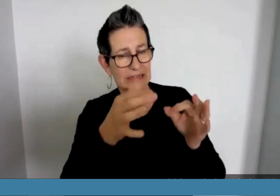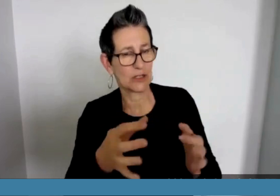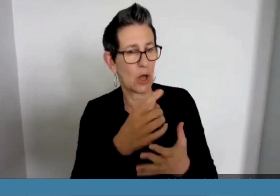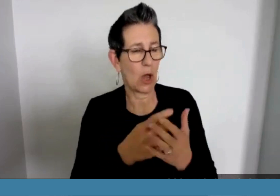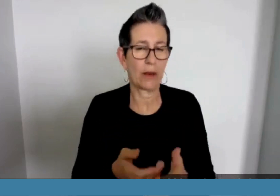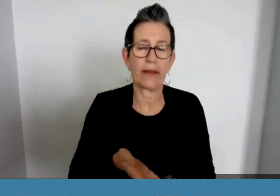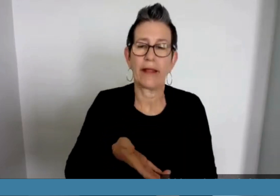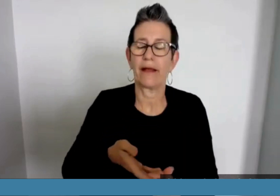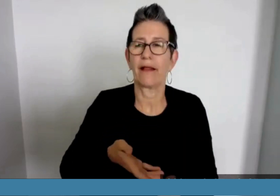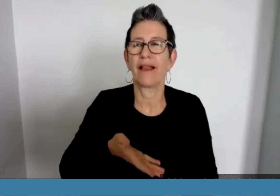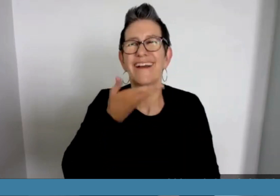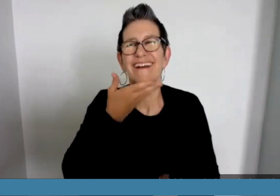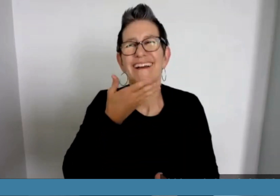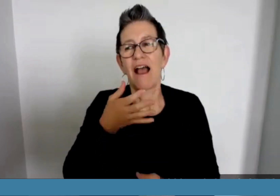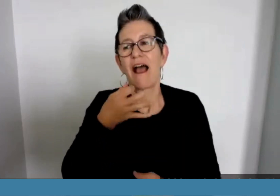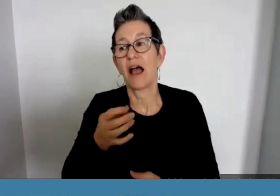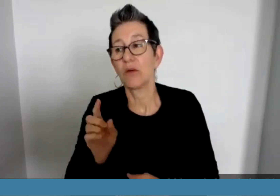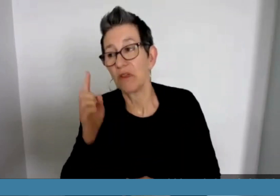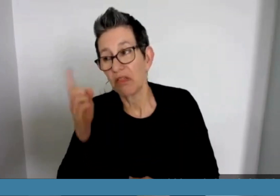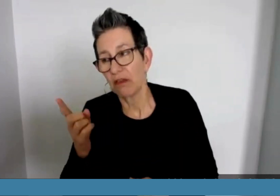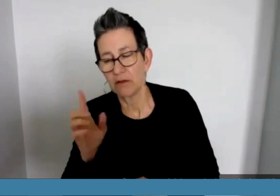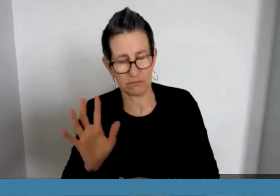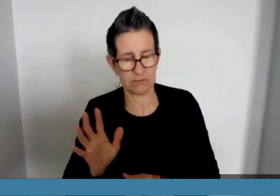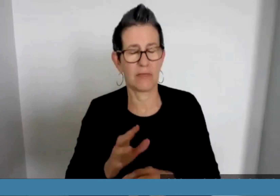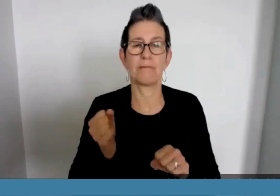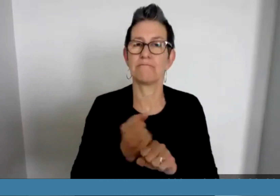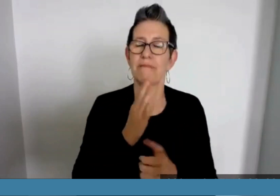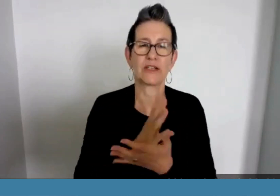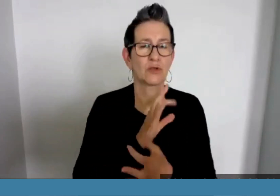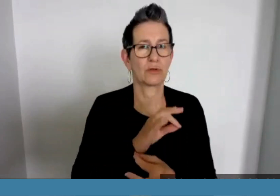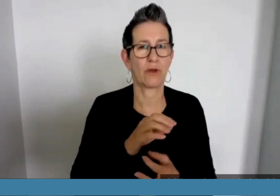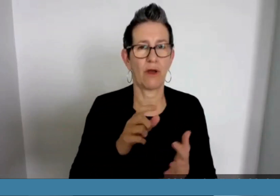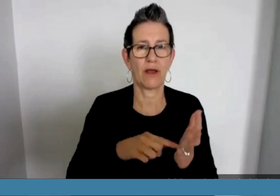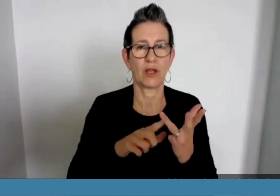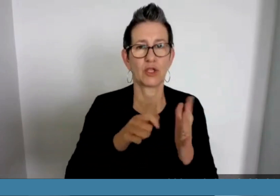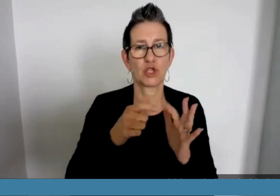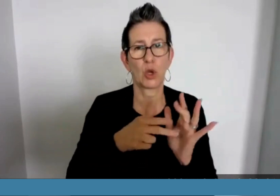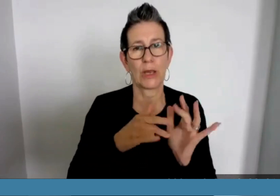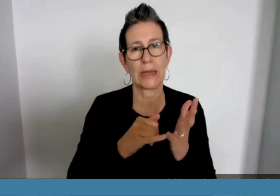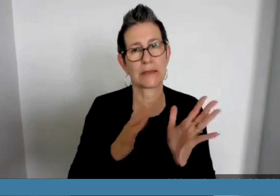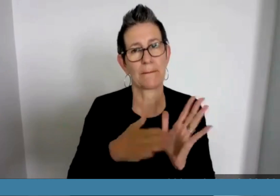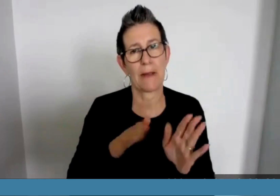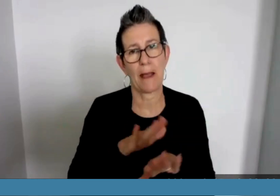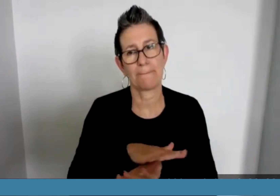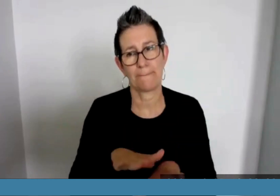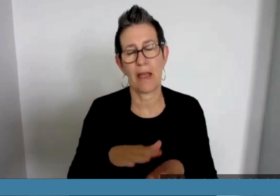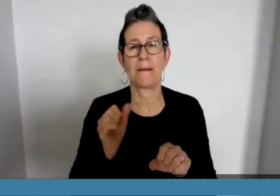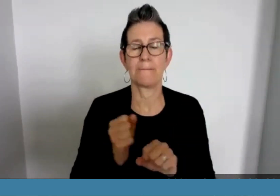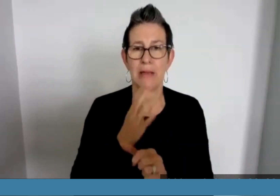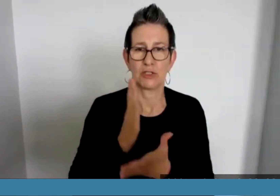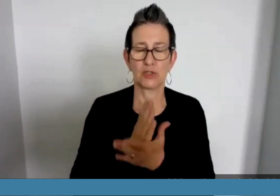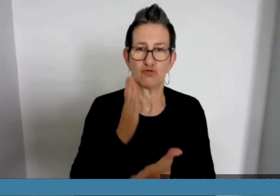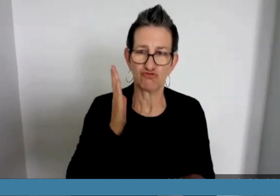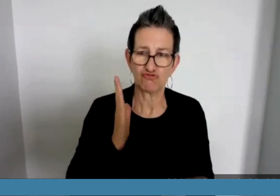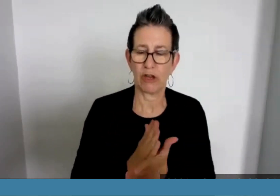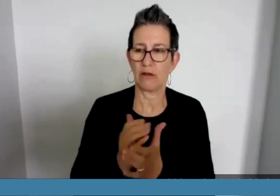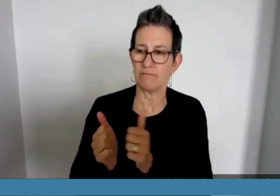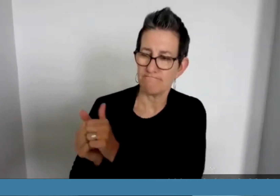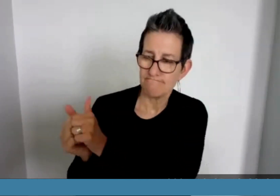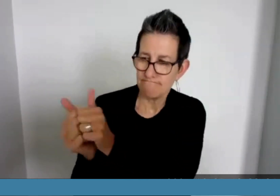Essentially, avoid tokenism and make sure your governance structure reflects real collaboration.